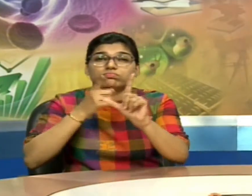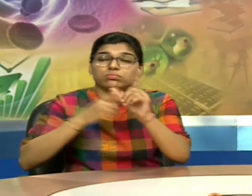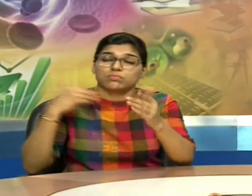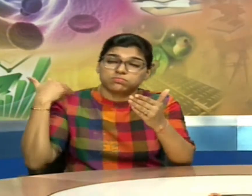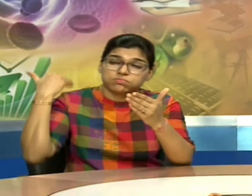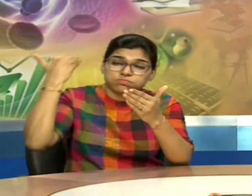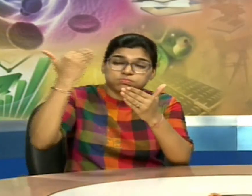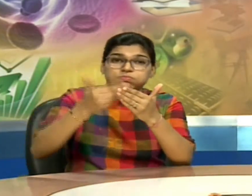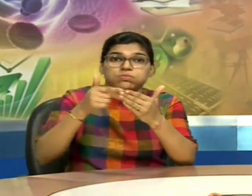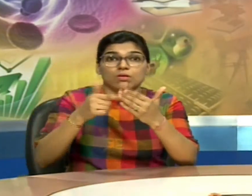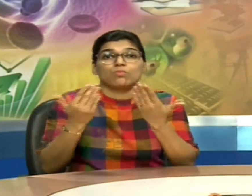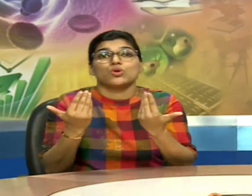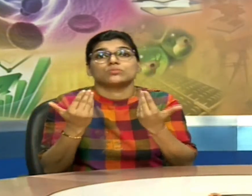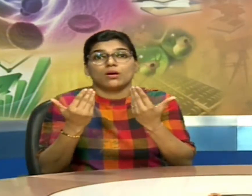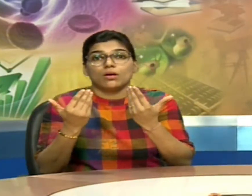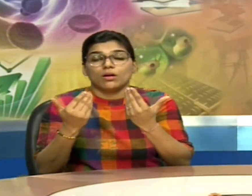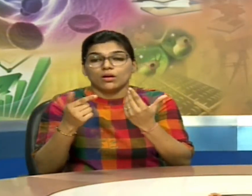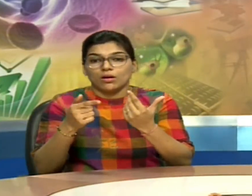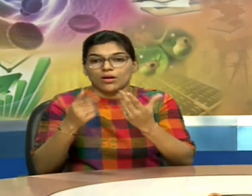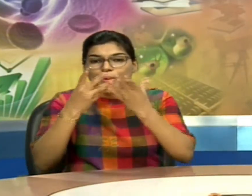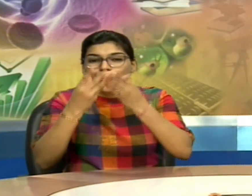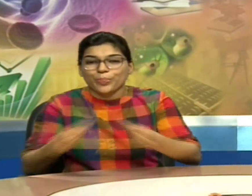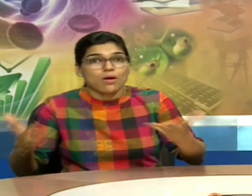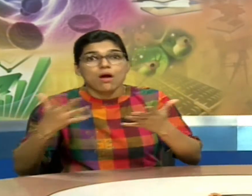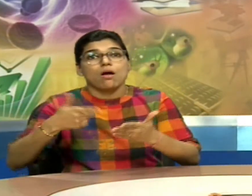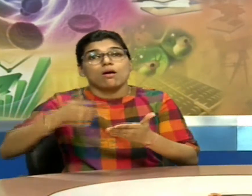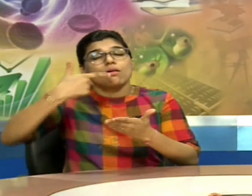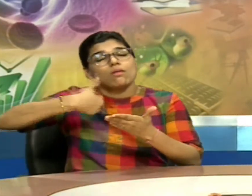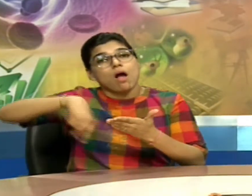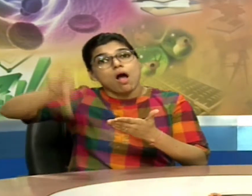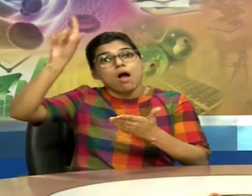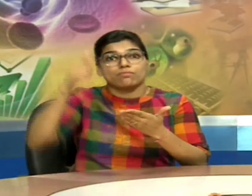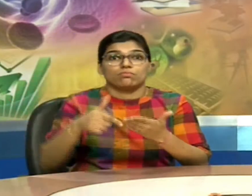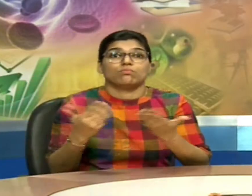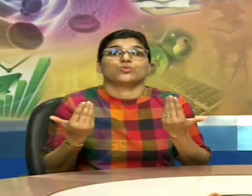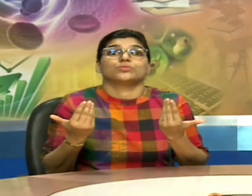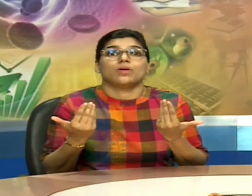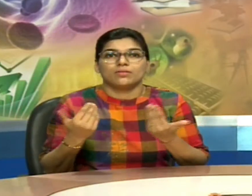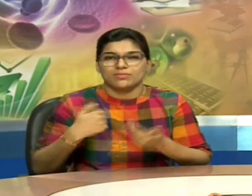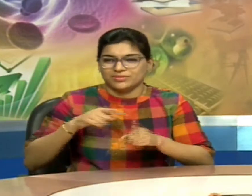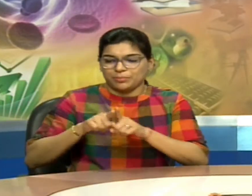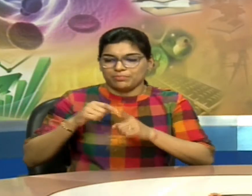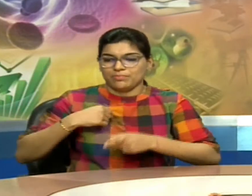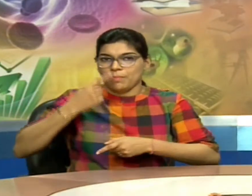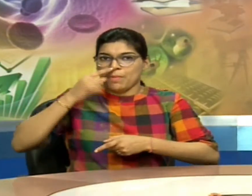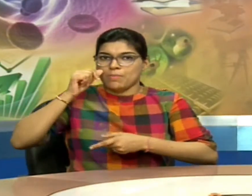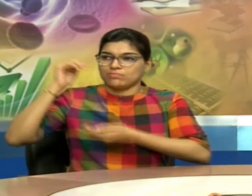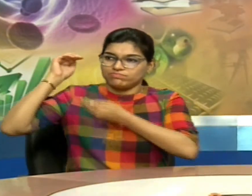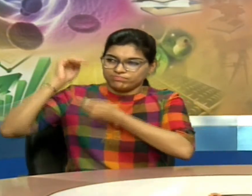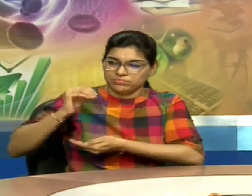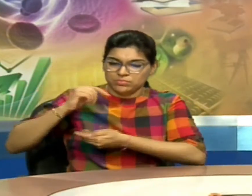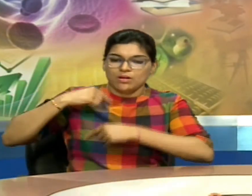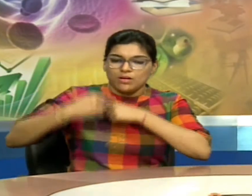that do not biodegrade or say do not biodegrade easily,